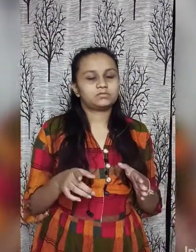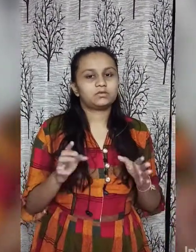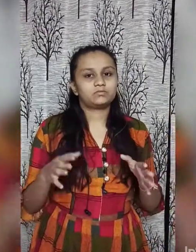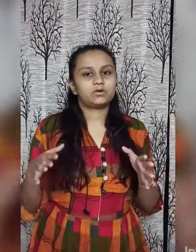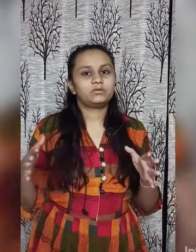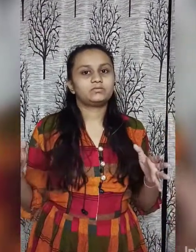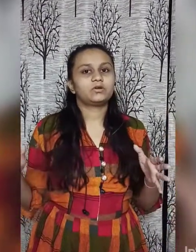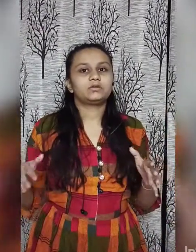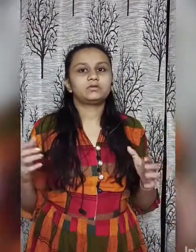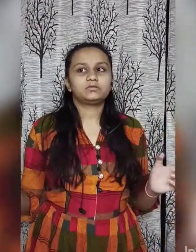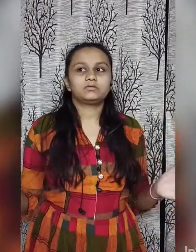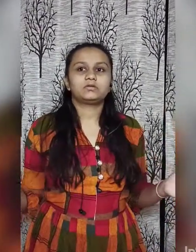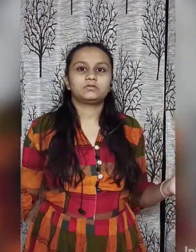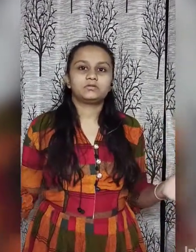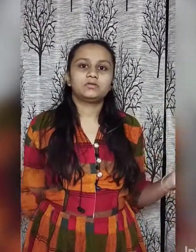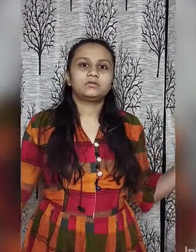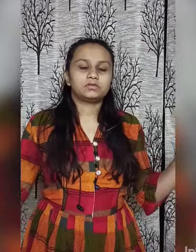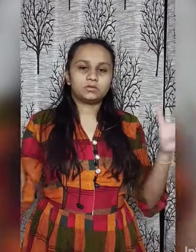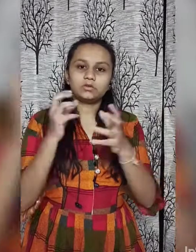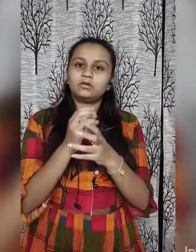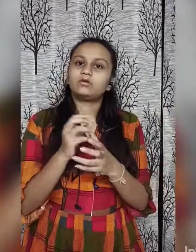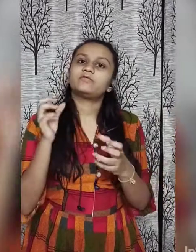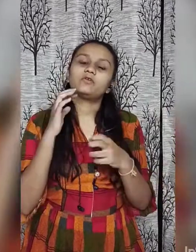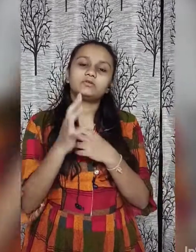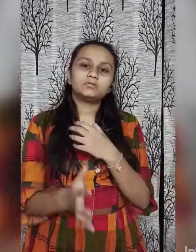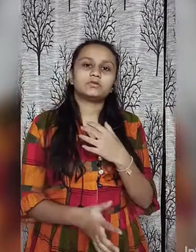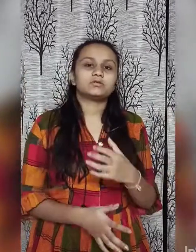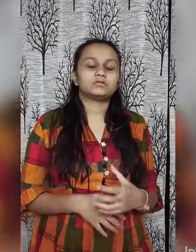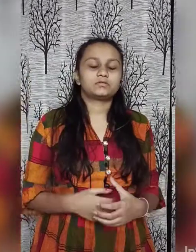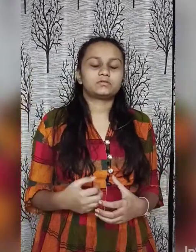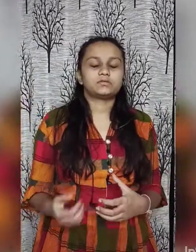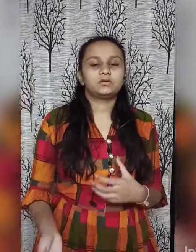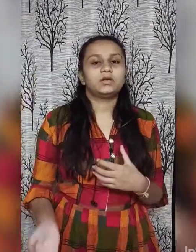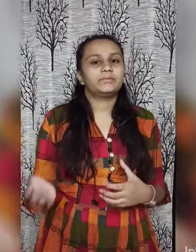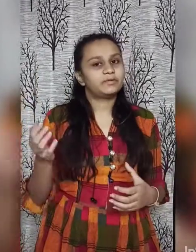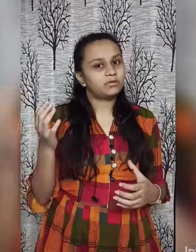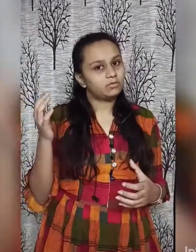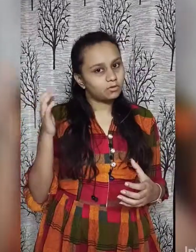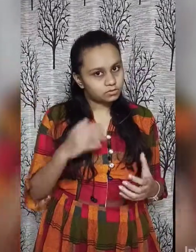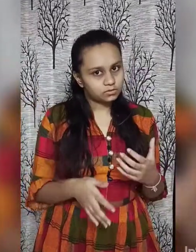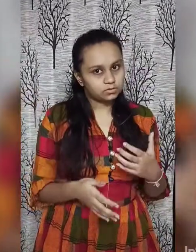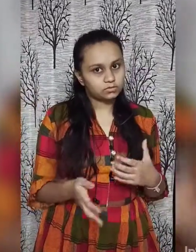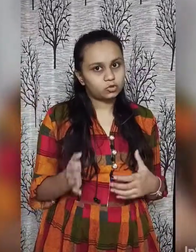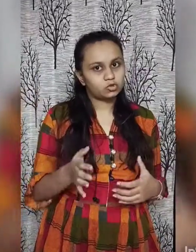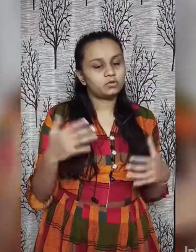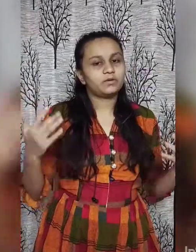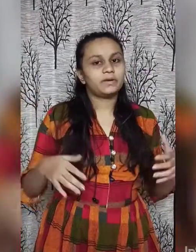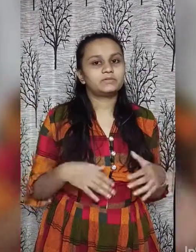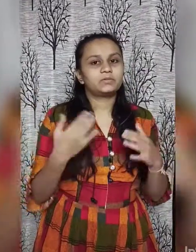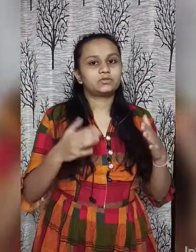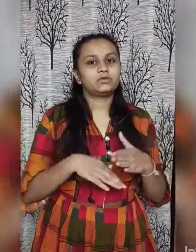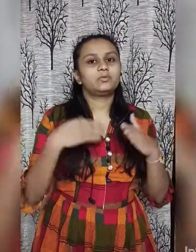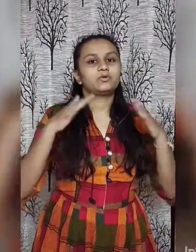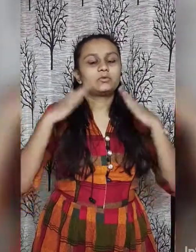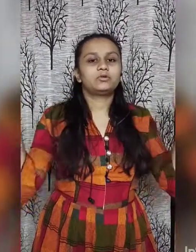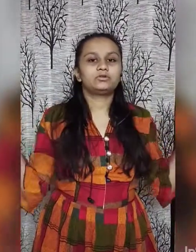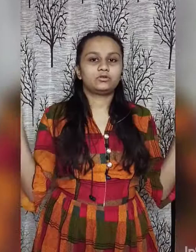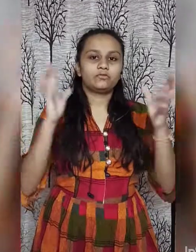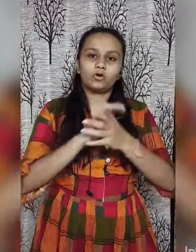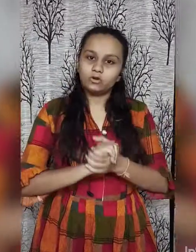industries where the final product consists of assembly of number of spare parts, the multiple costing is used. It is actually a combination of